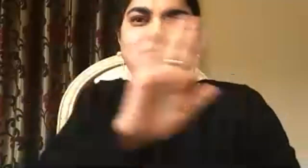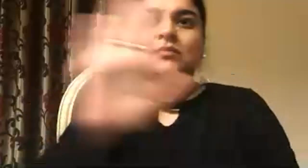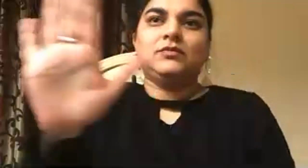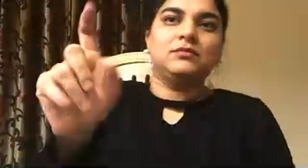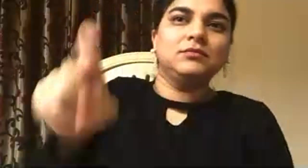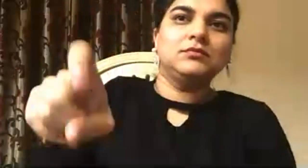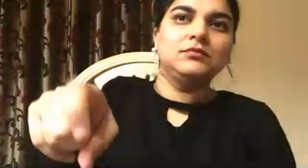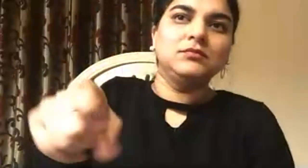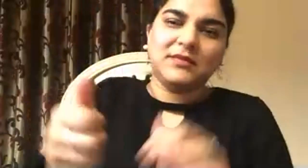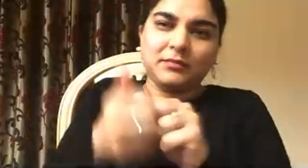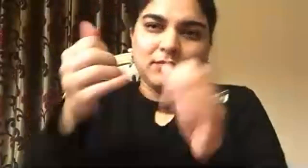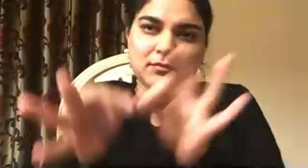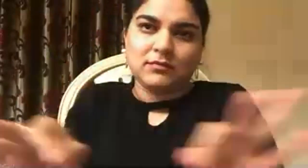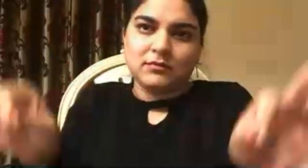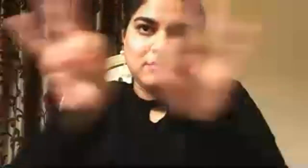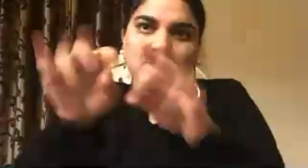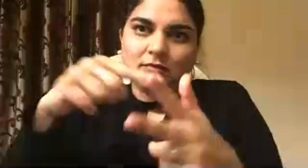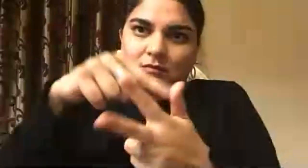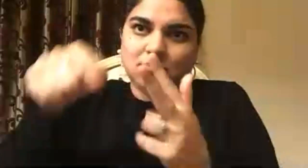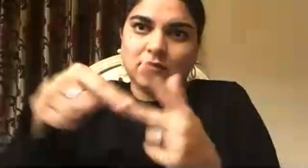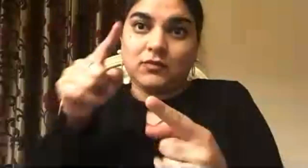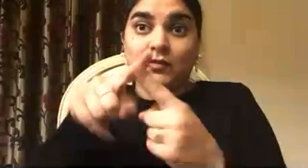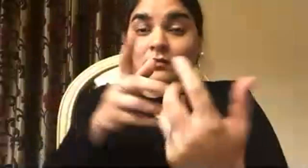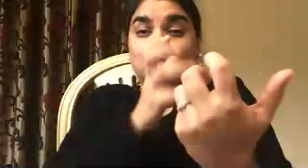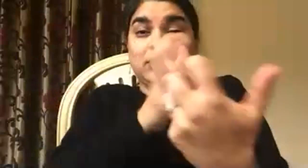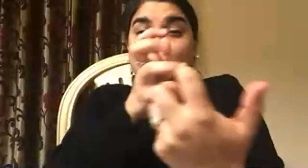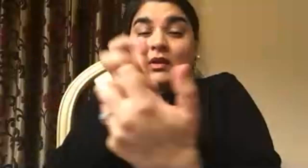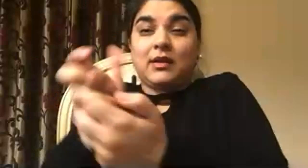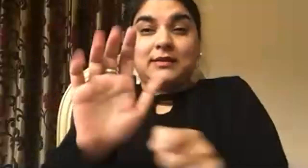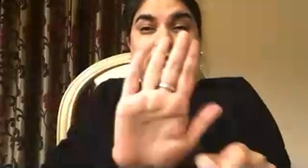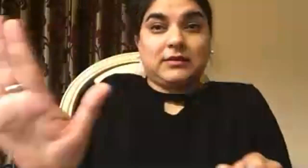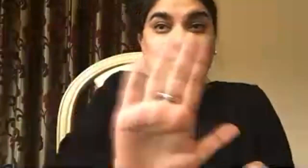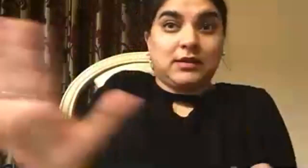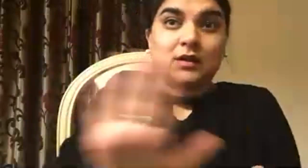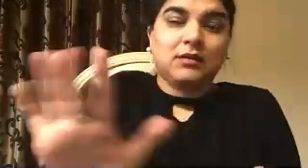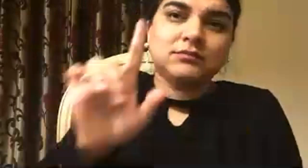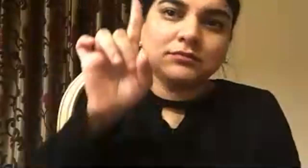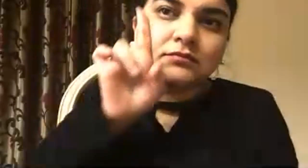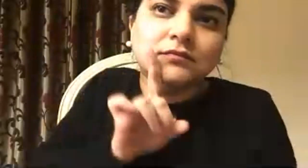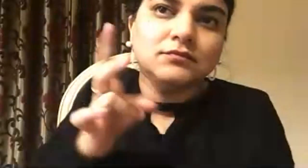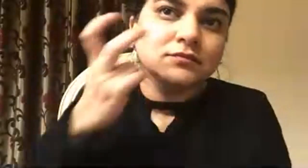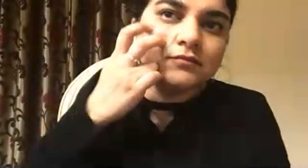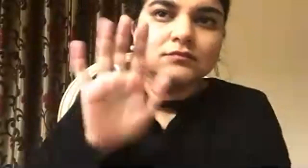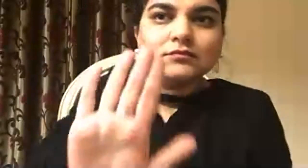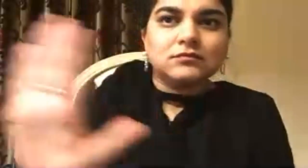So I guess it really depends on their comfort levels and their needs. And I think it's really important to accommodate and match to what